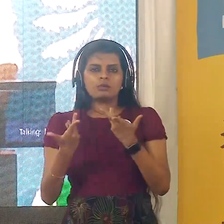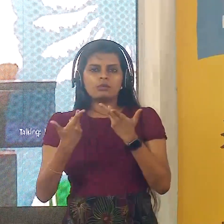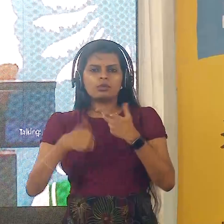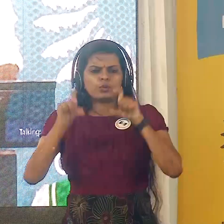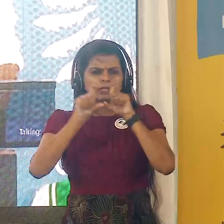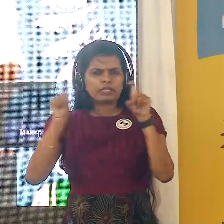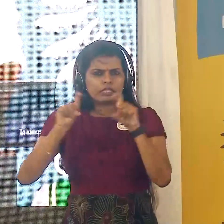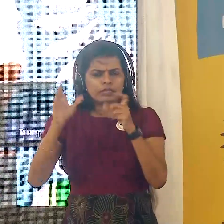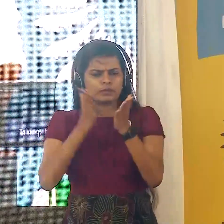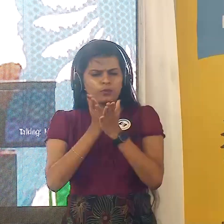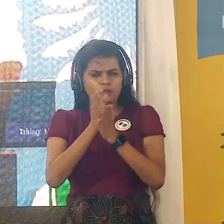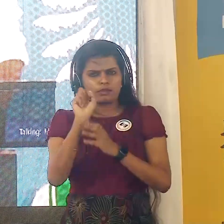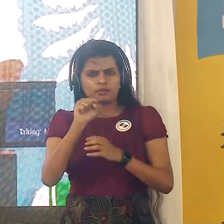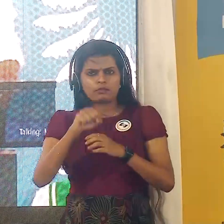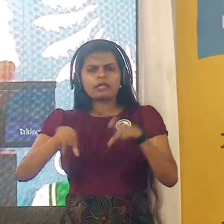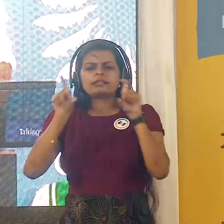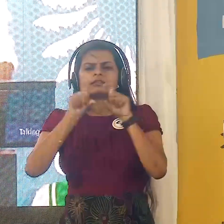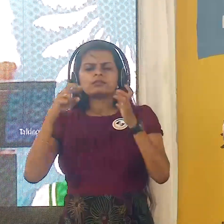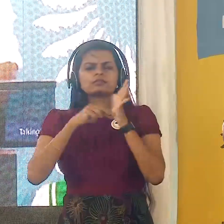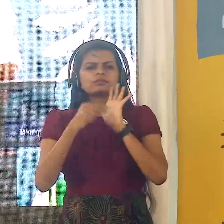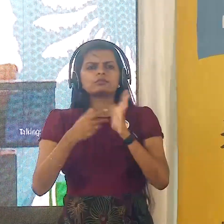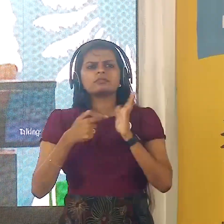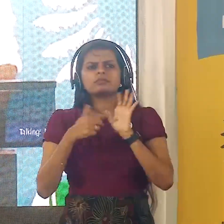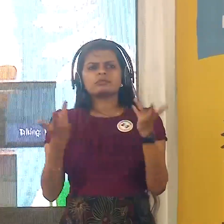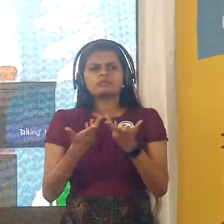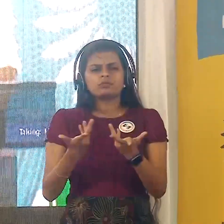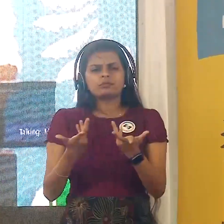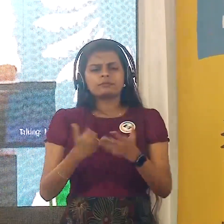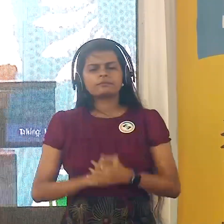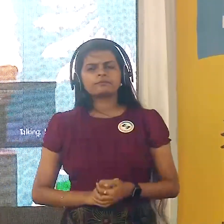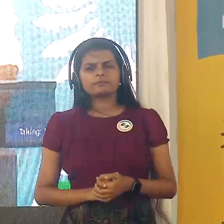pattern. The pattern is that the relatively